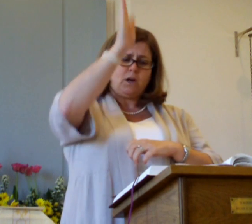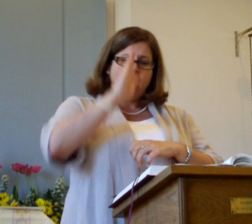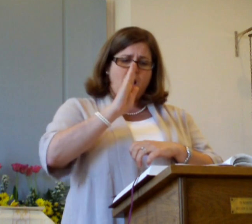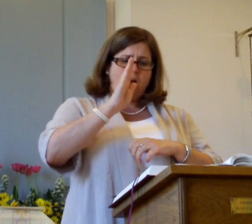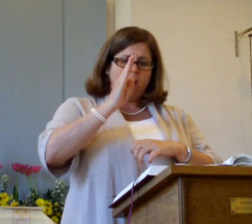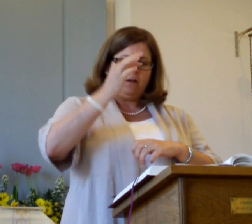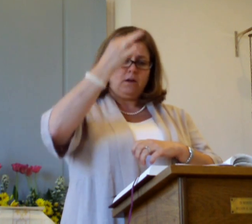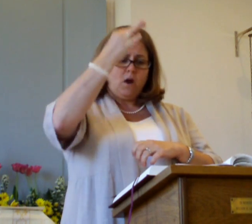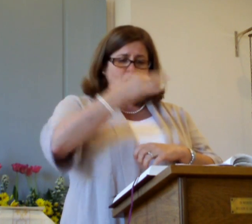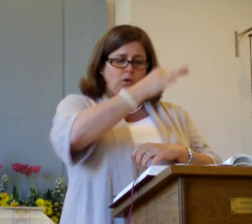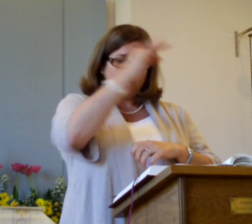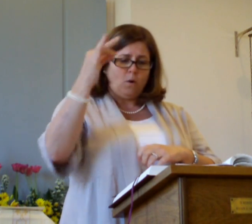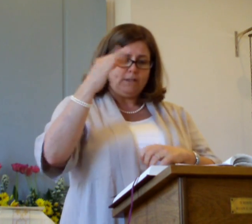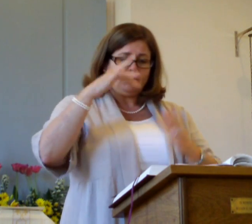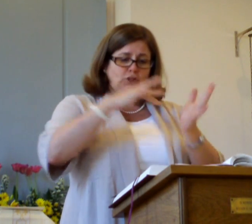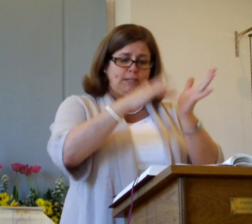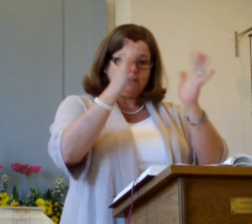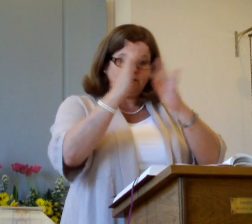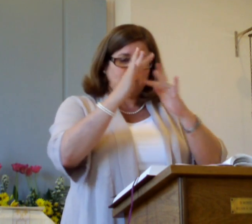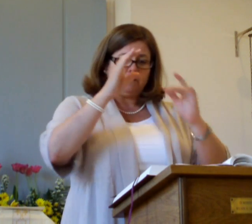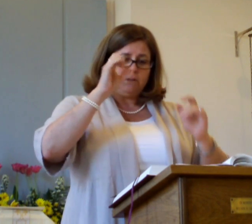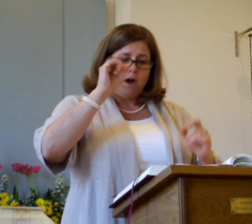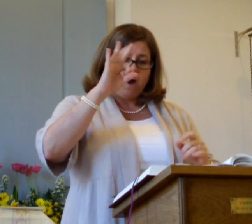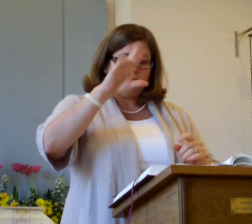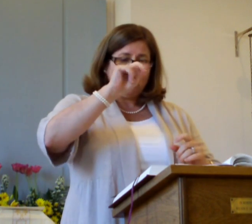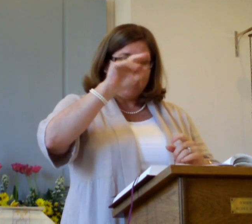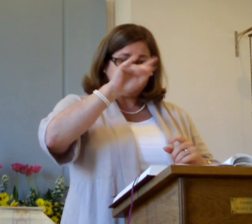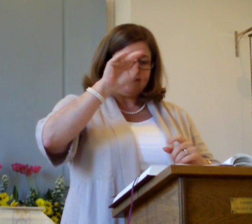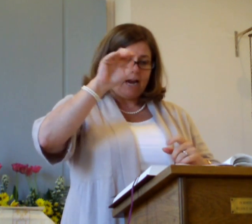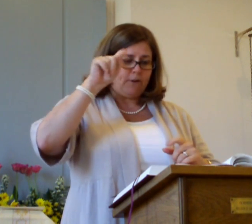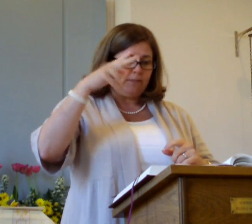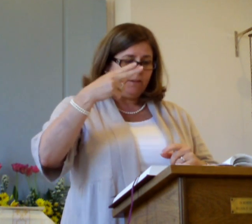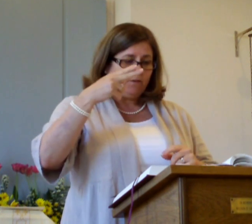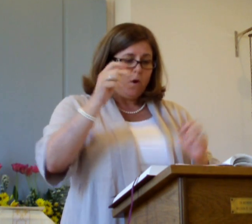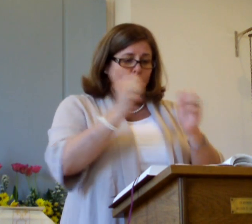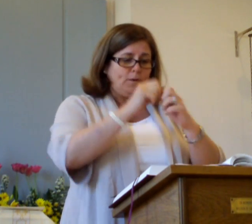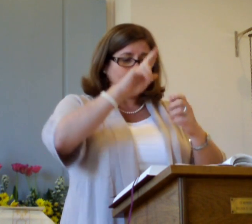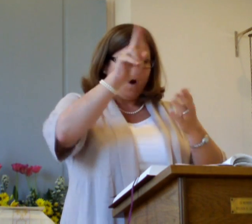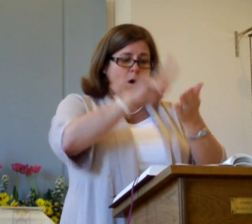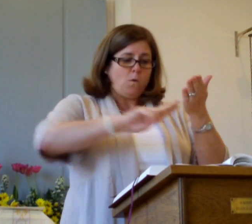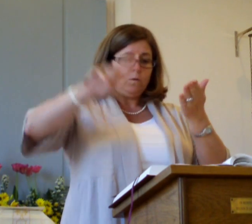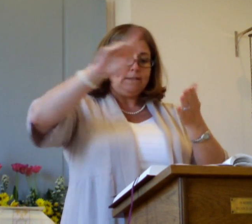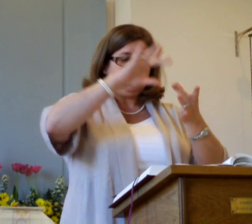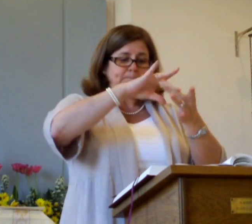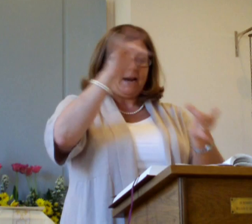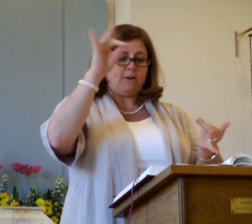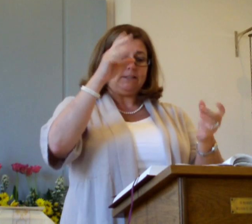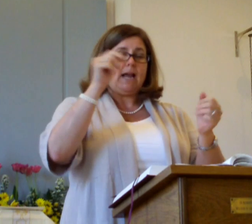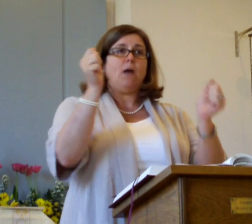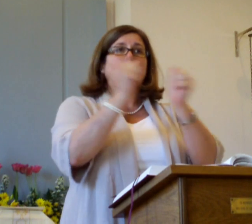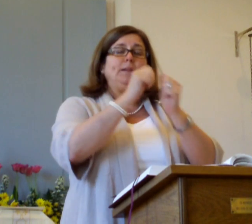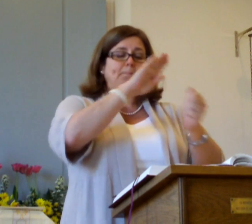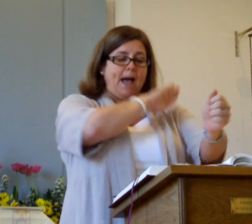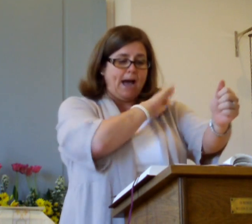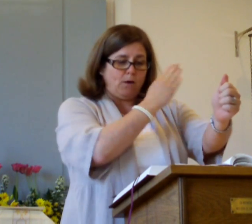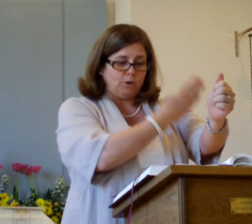God annoys Jesus of Nazareth with the Holy Spirit and his power.